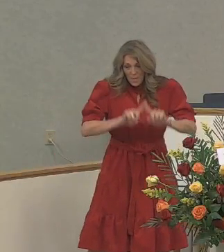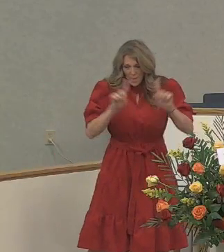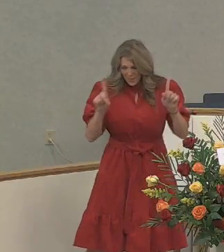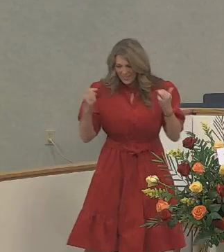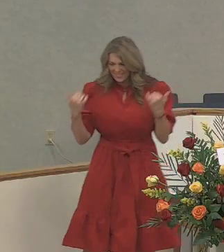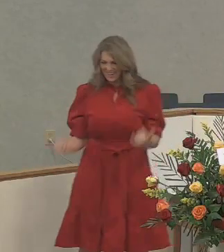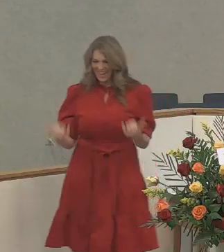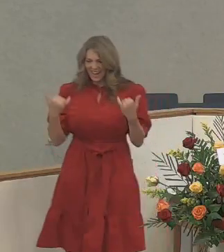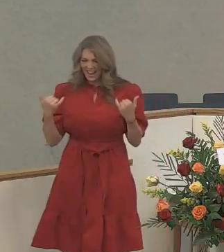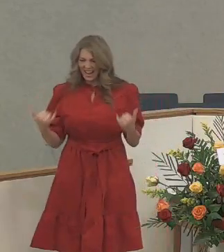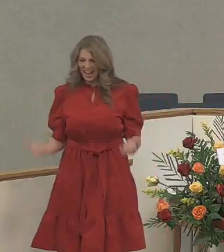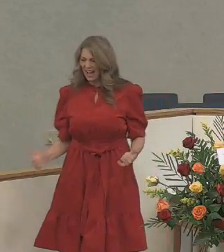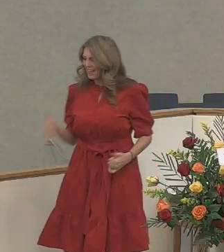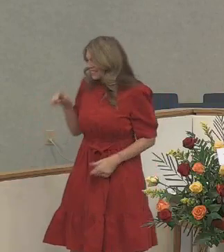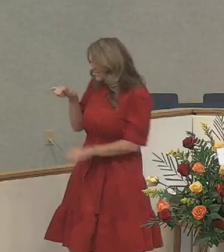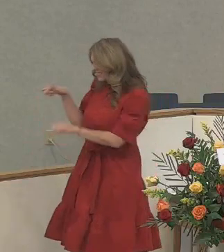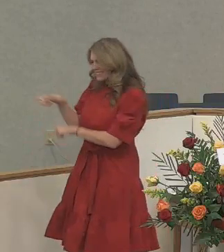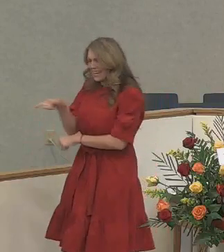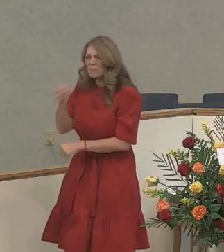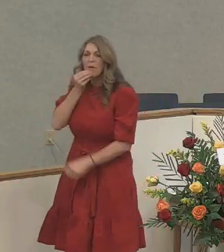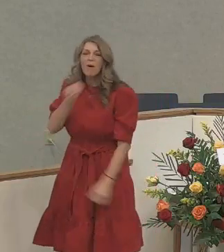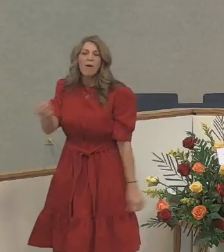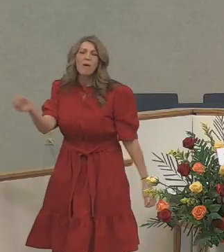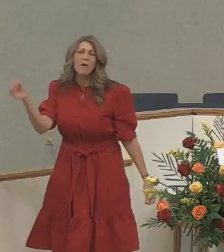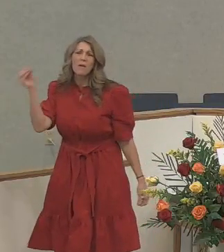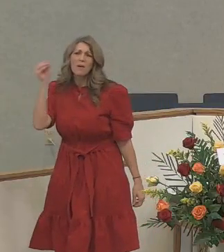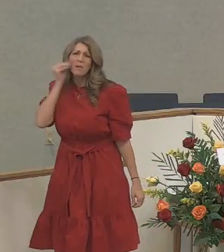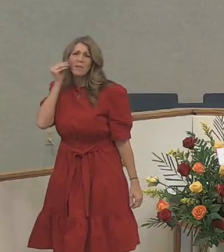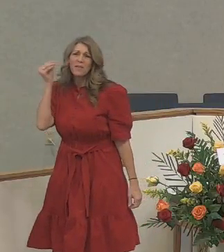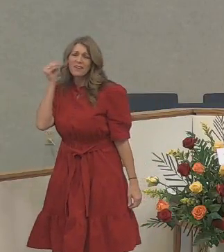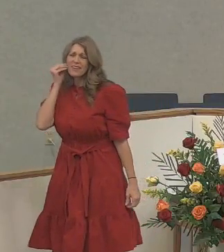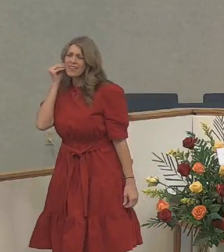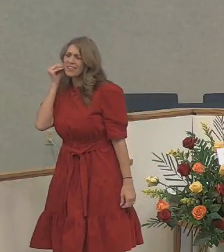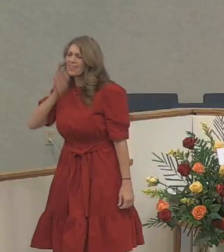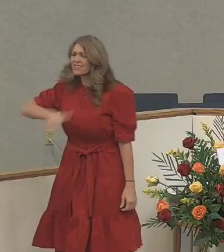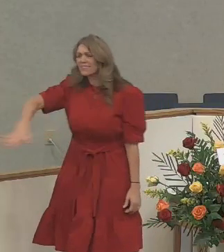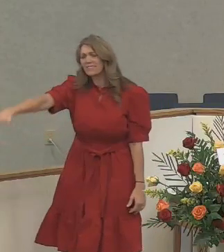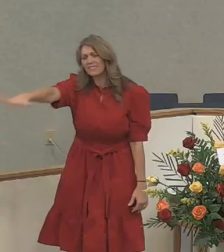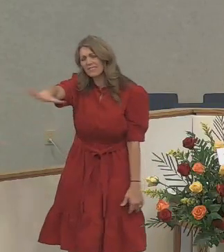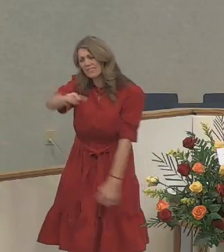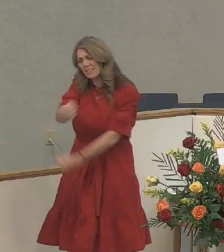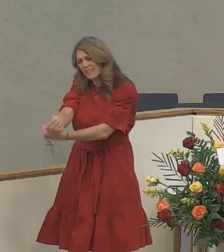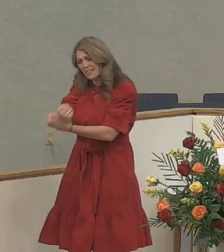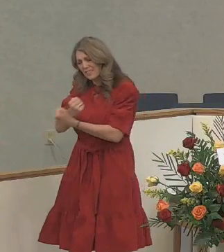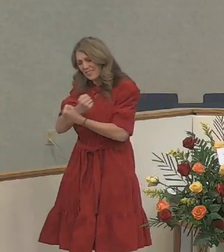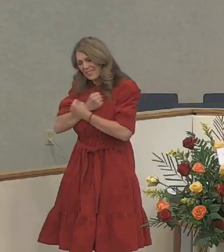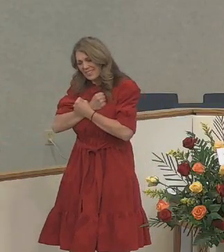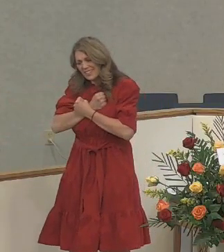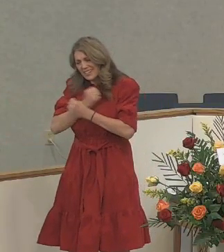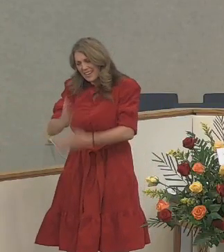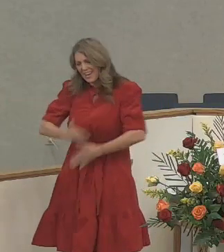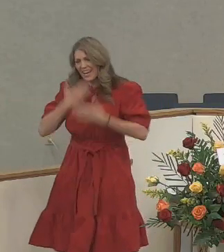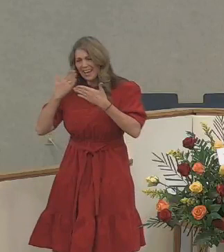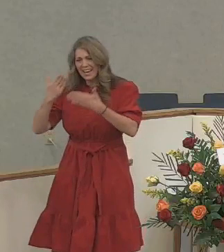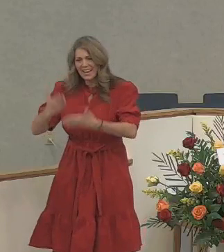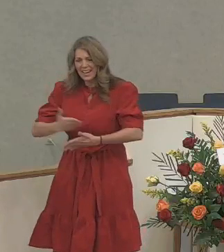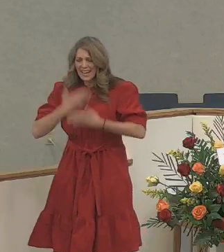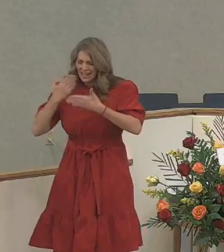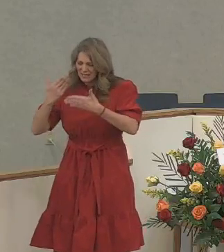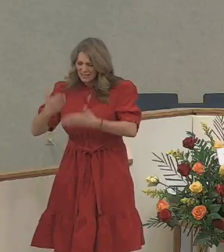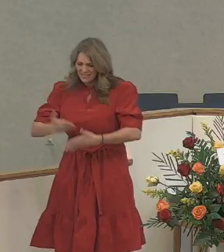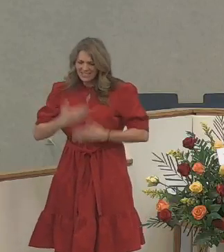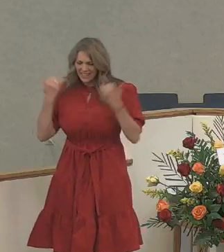Now those walls ring with love, warmth, and laughter,